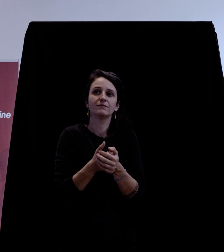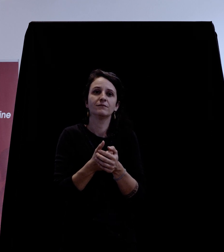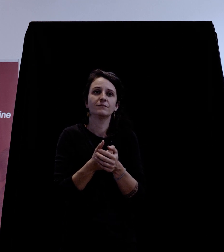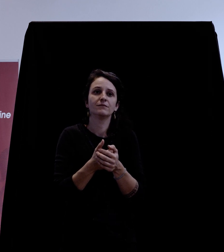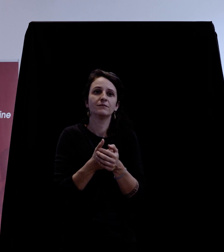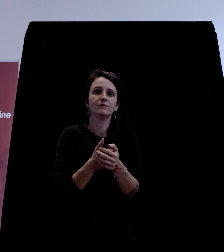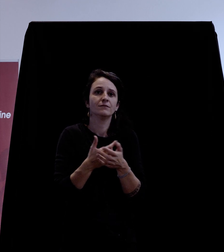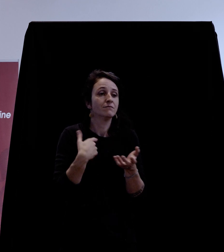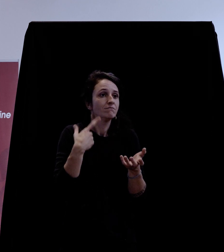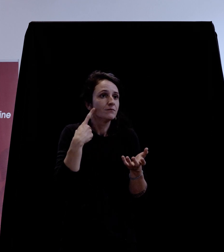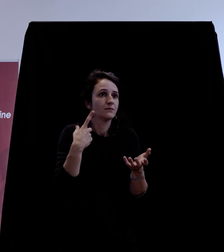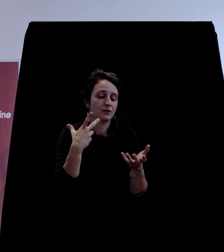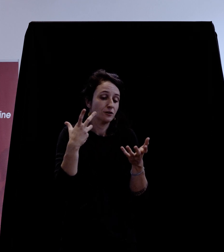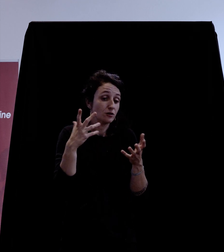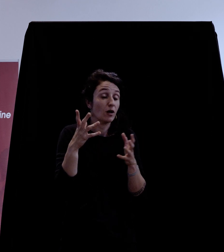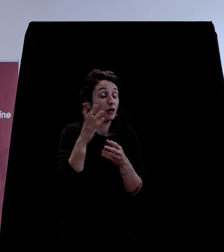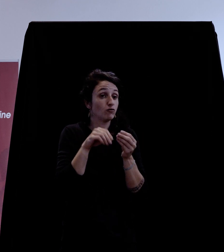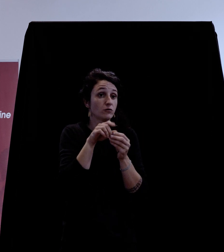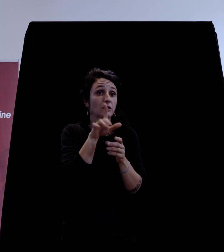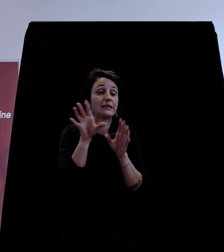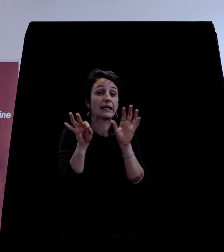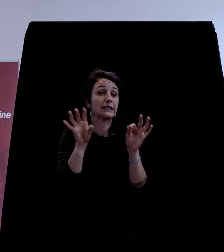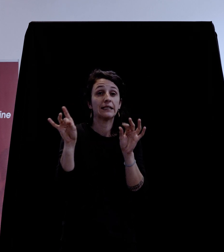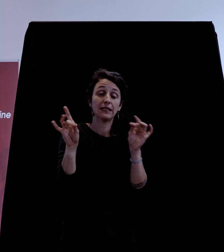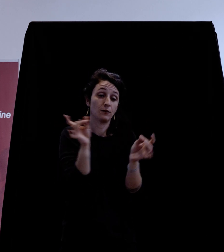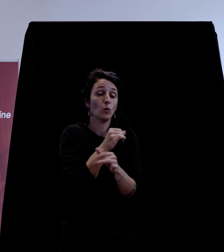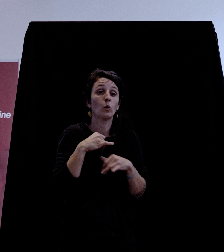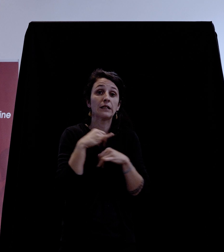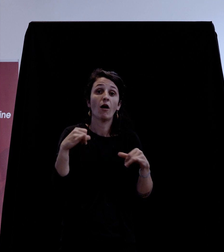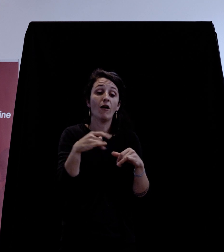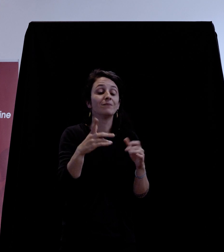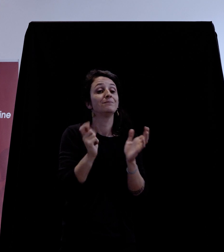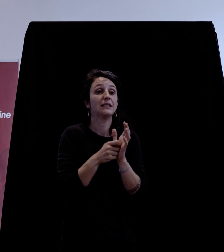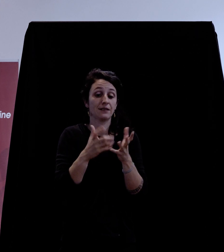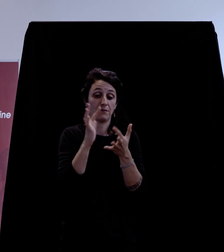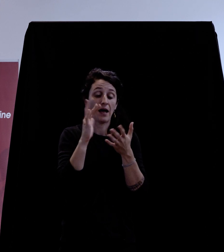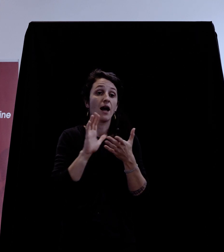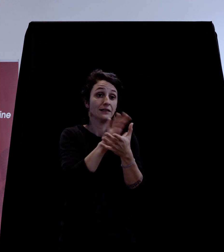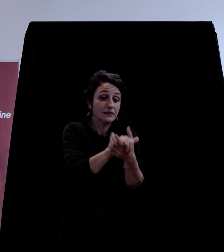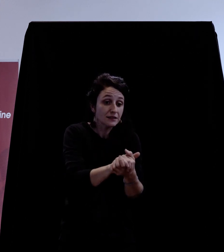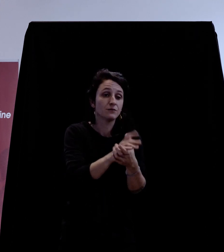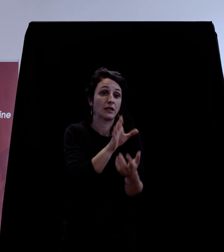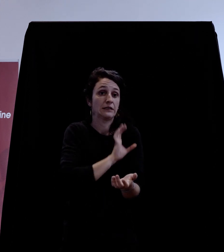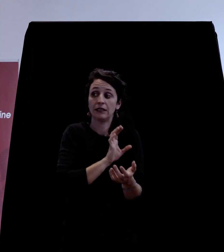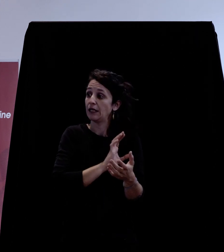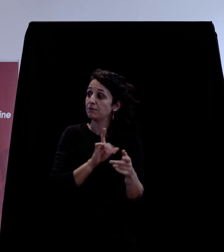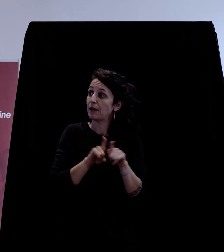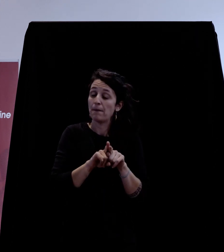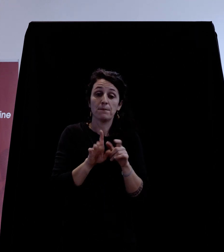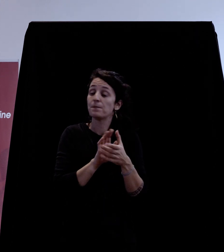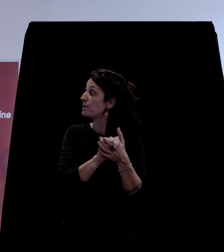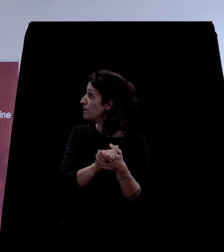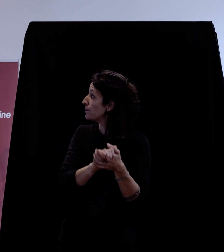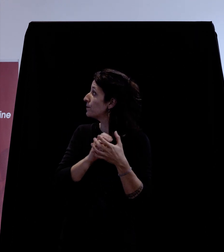doing the best I could, but probably just the wrong thing. So we have some things to learn about intensive care.